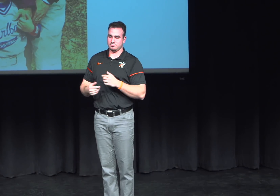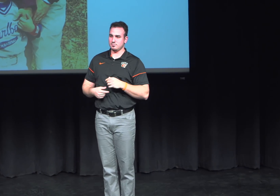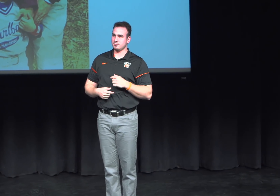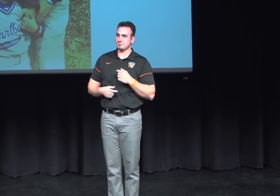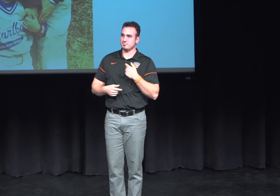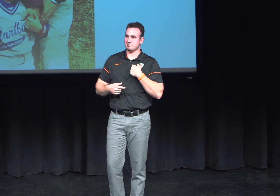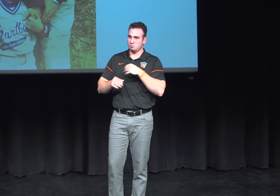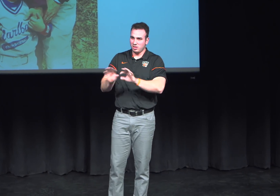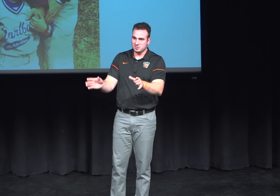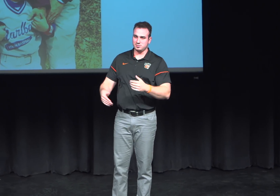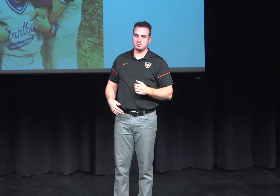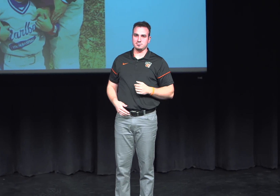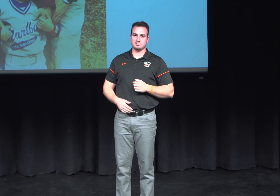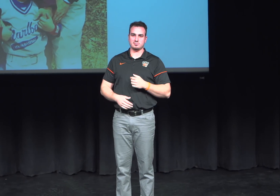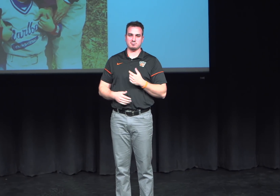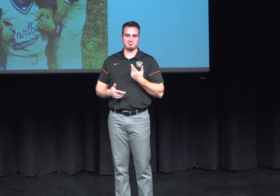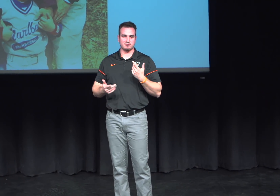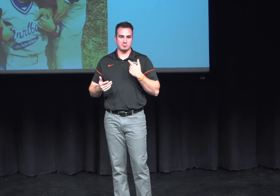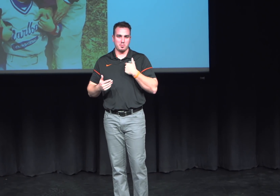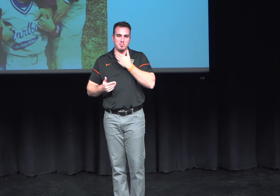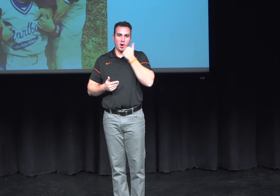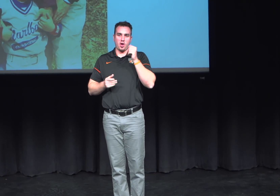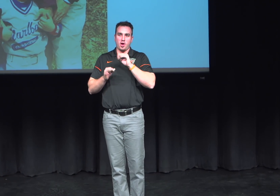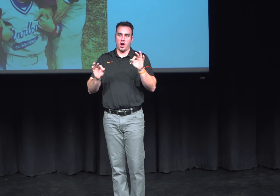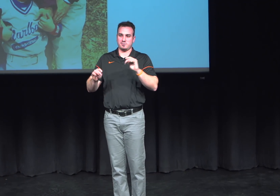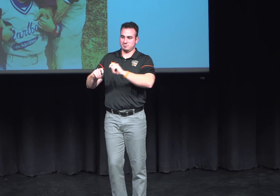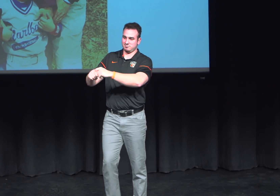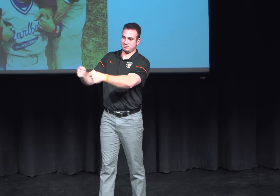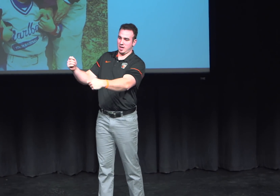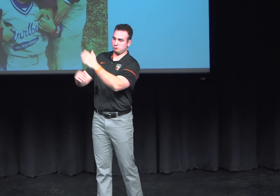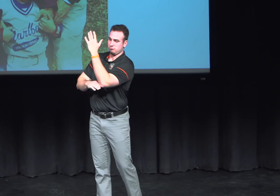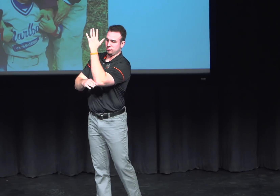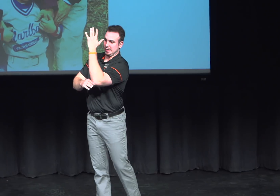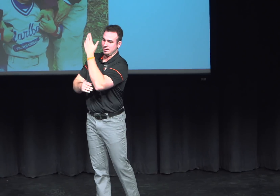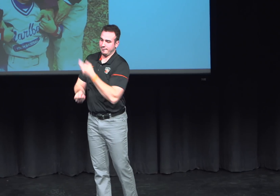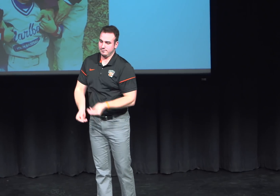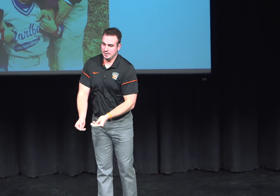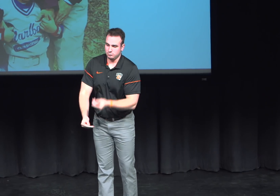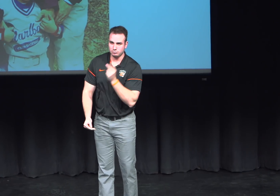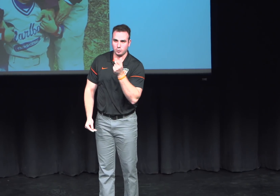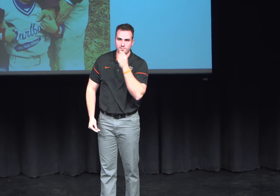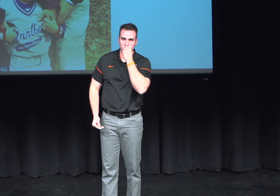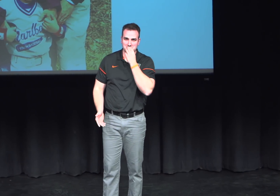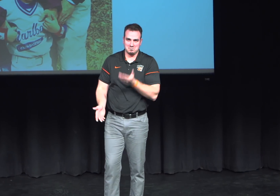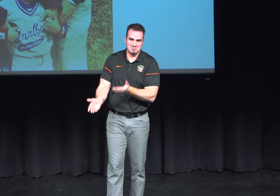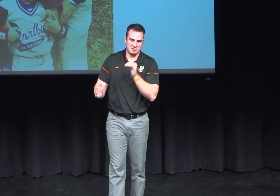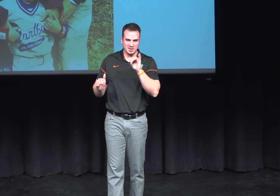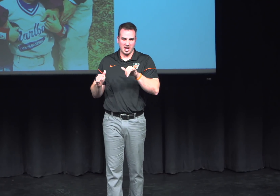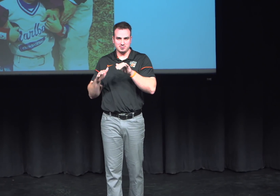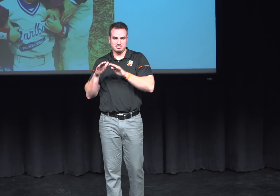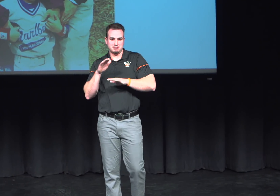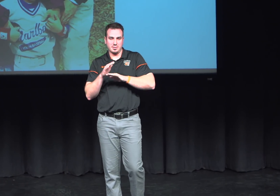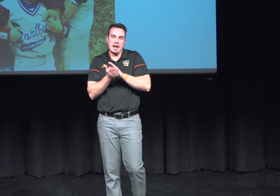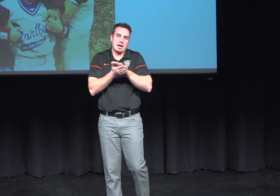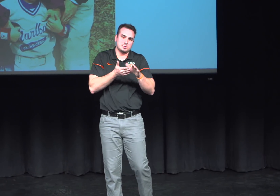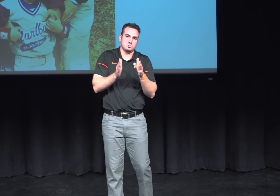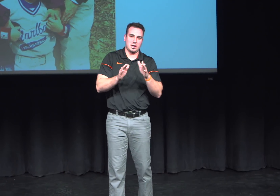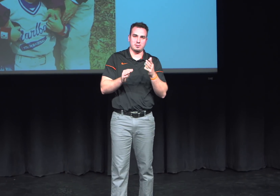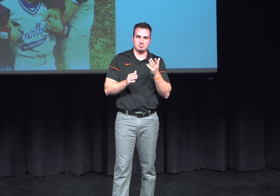I'm worthless. I'm better off just tied to a tree and to just be fed dog food. That was the nicer way to put